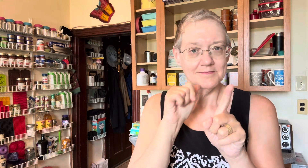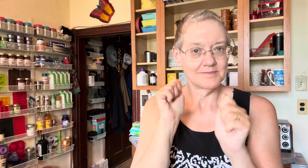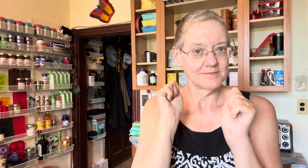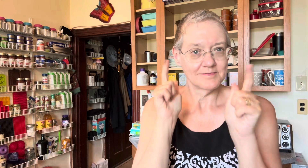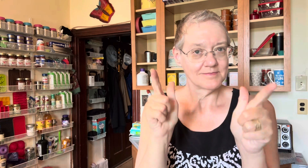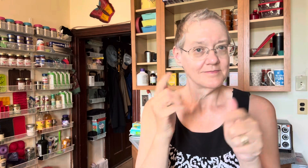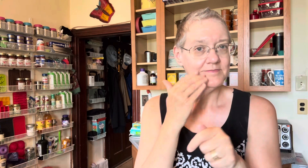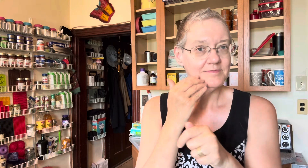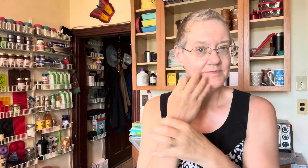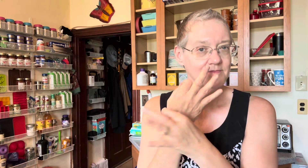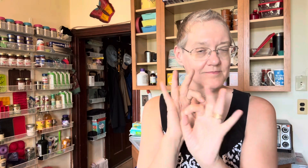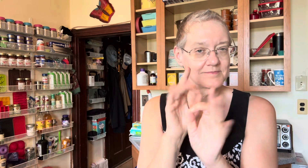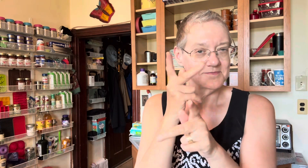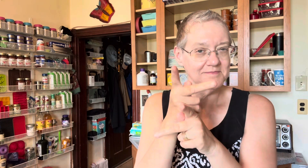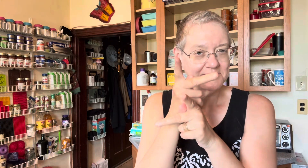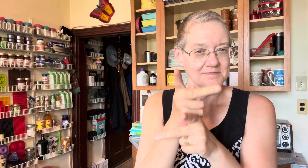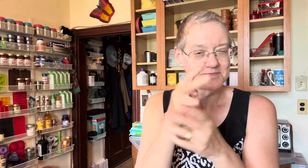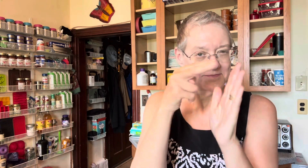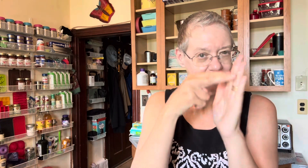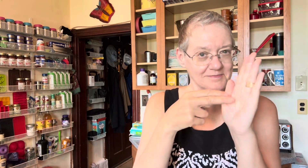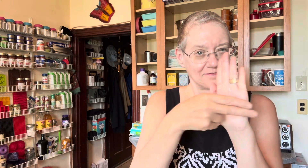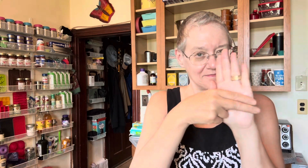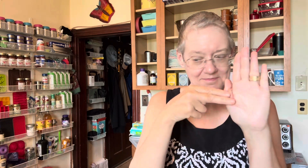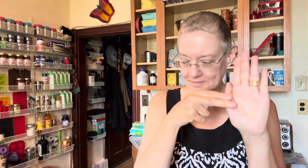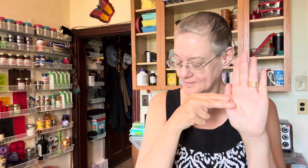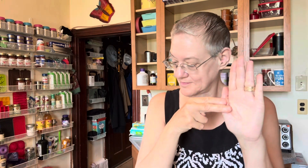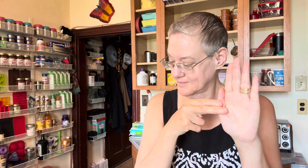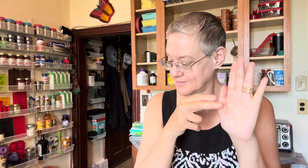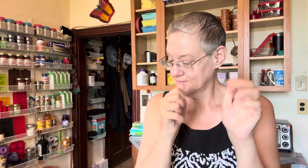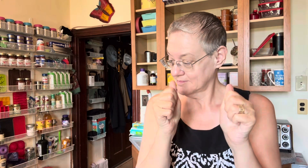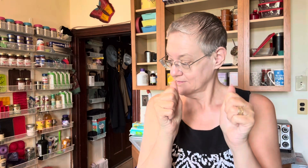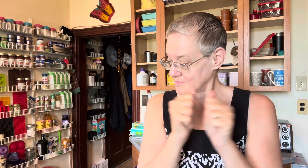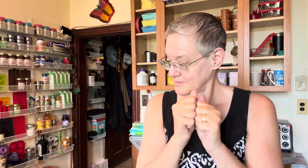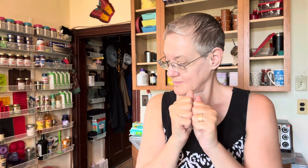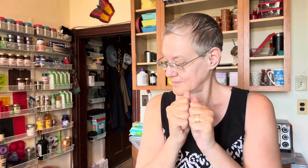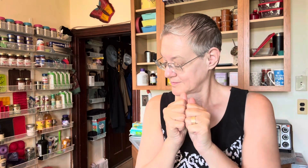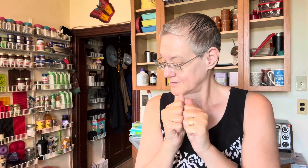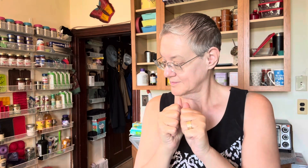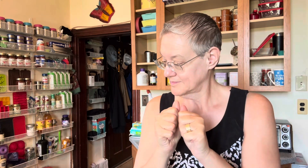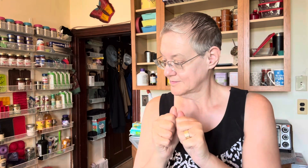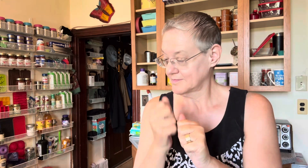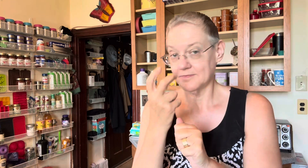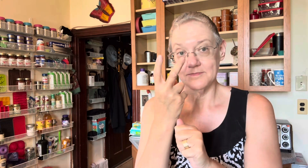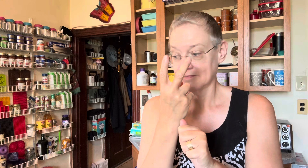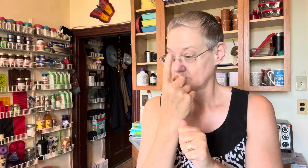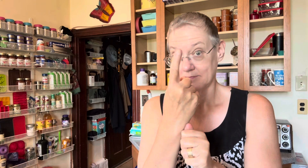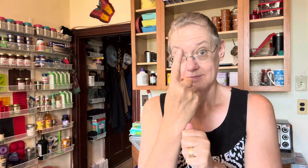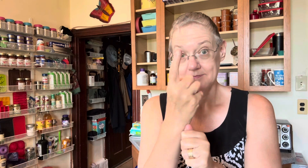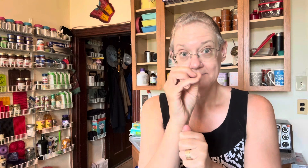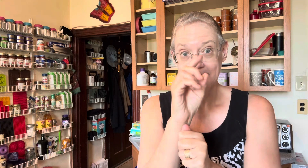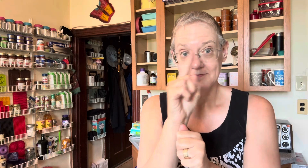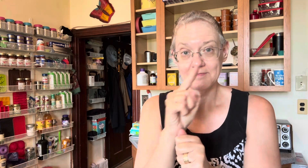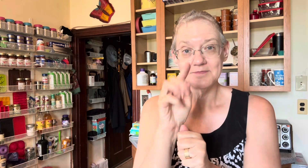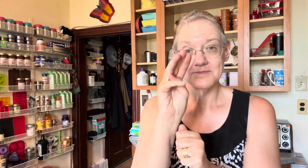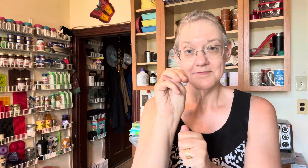cutting it back to half a tablespoon. And I like Primal Kitchen because there's no soybean oil in it, but you need to read the labels because they're not all